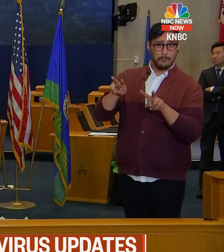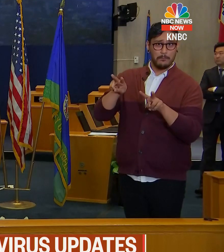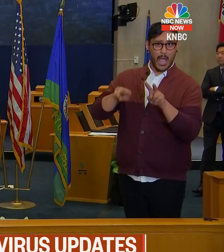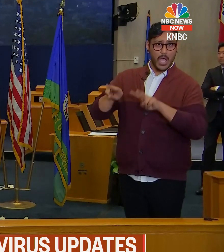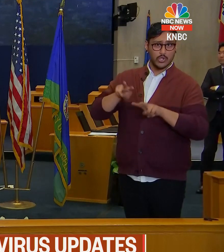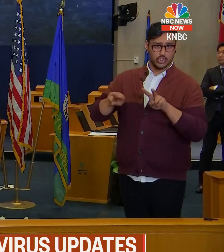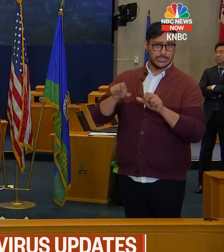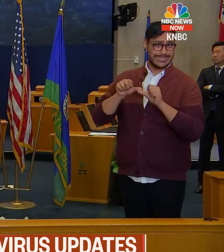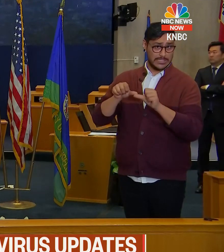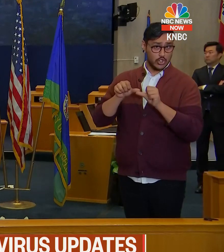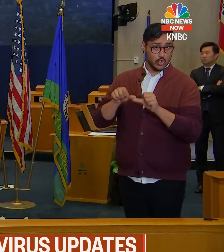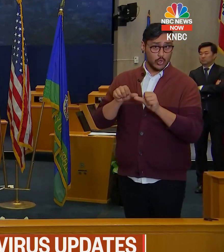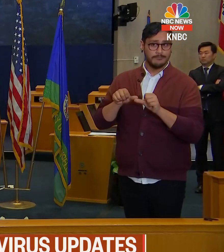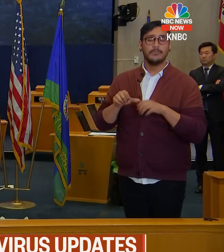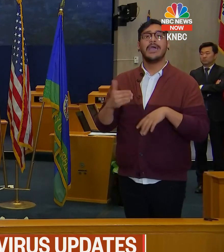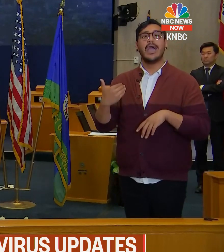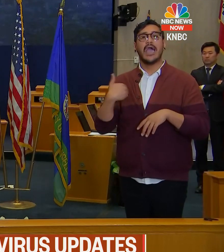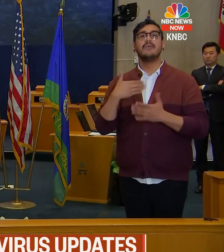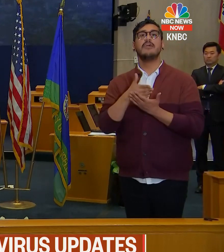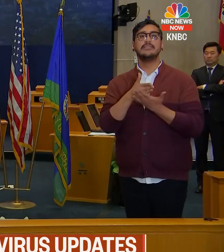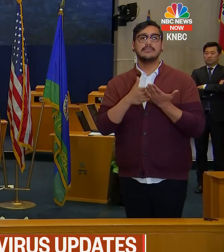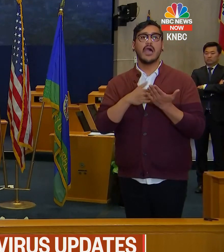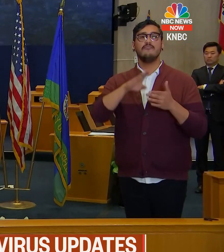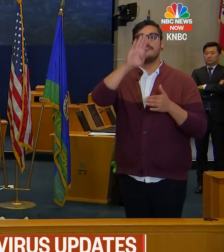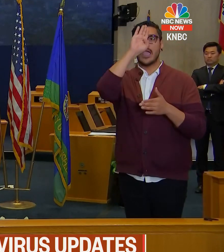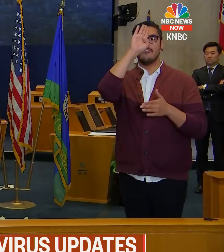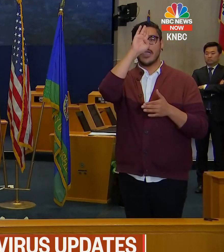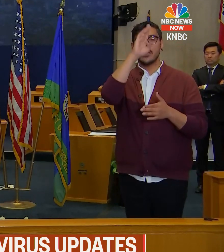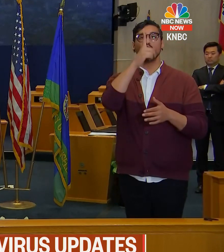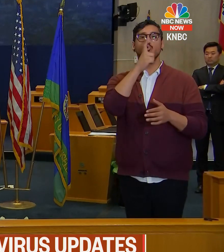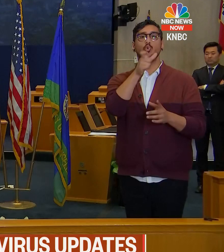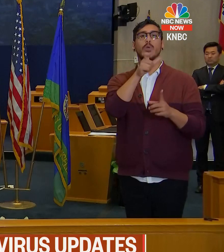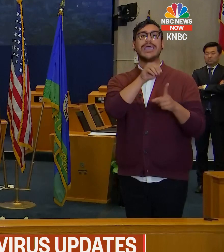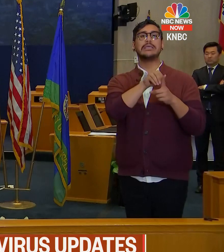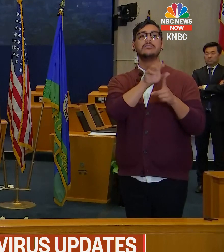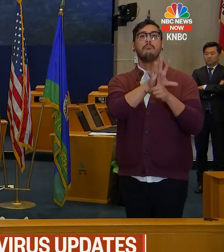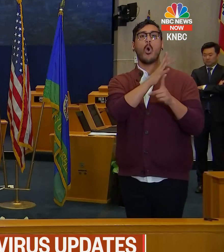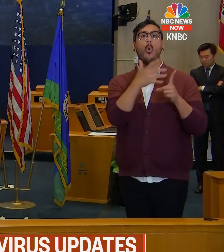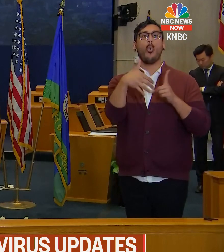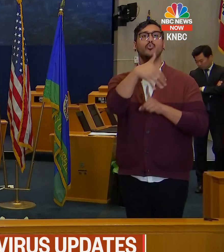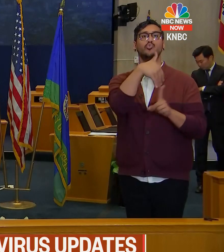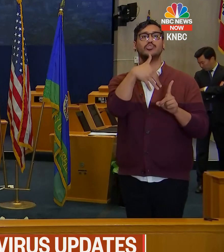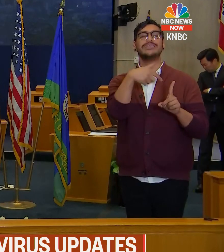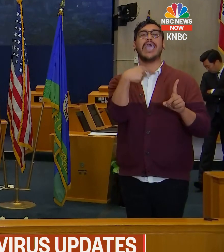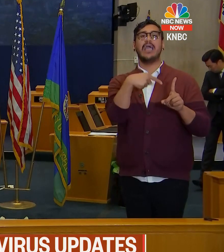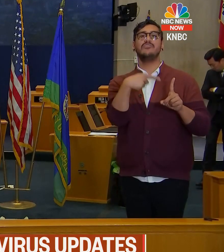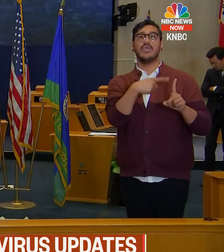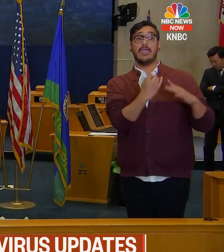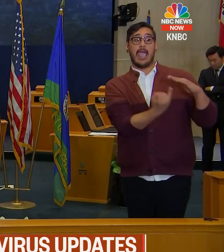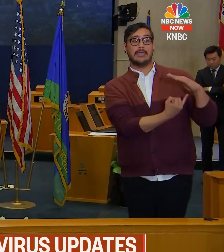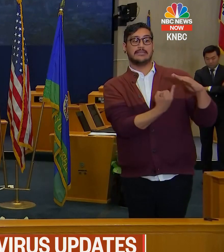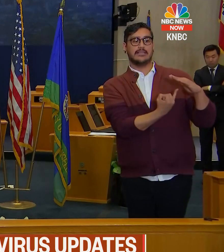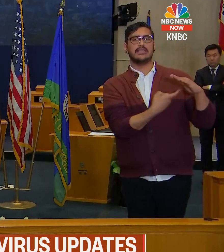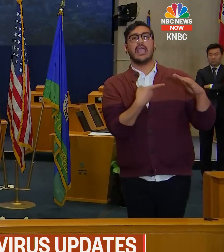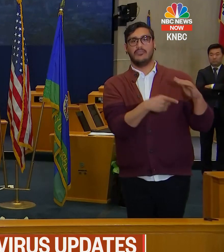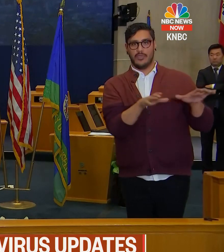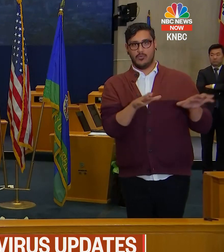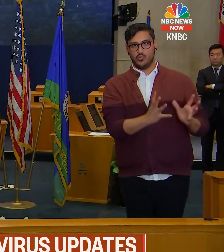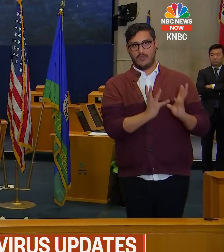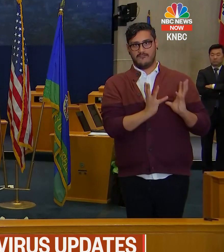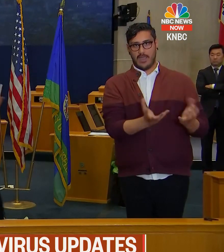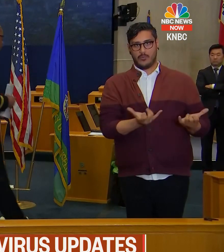addition to that, we do have some firefighters that have been exposed and they're being isolated, and they're doing fine at this time.